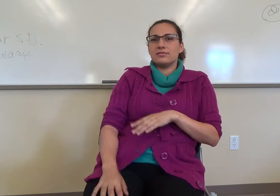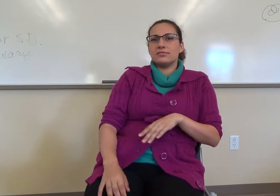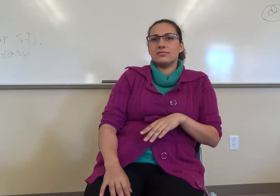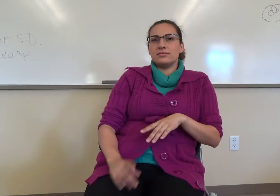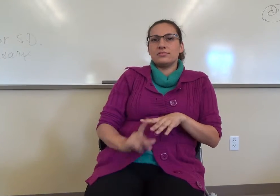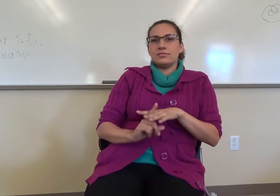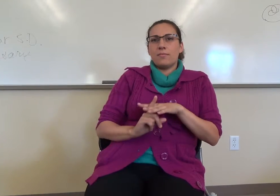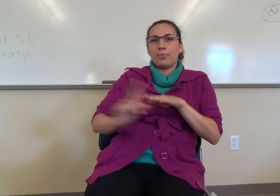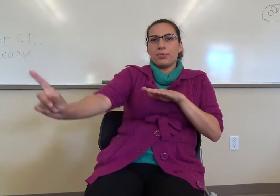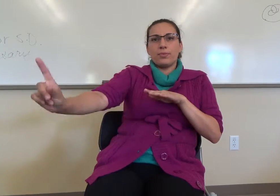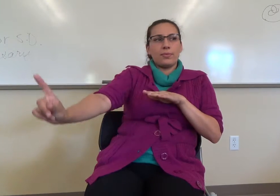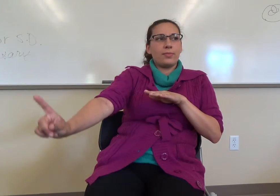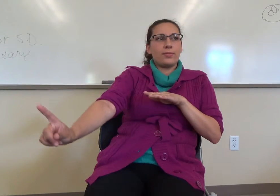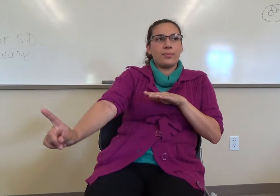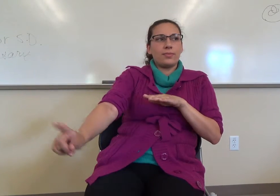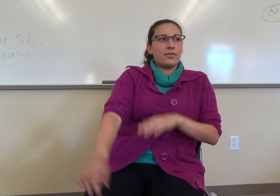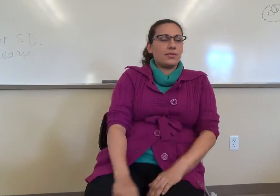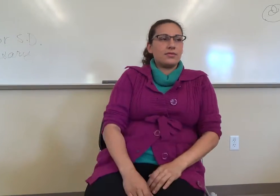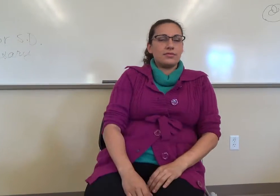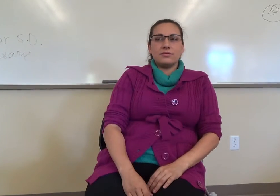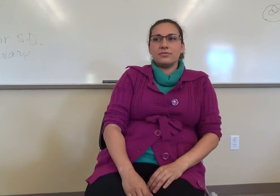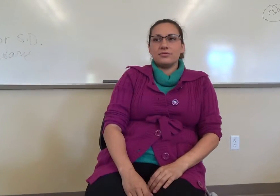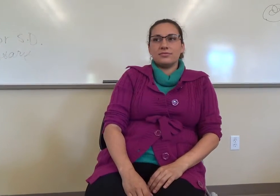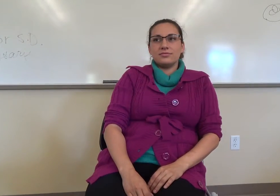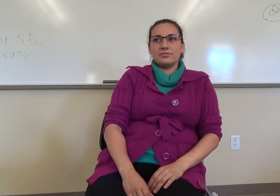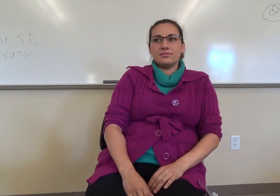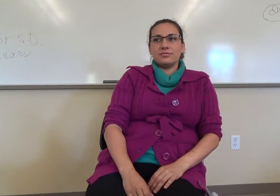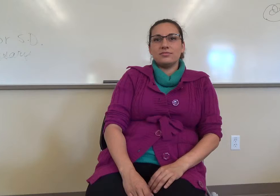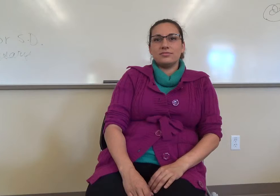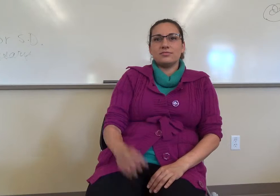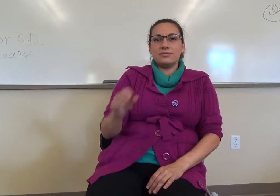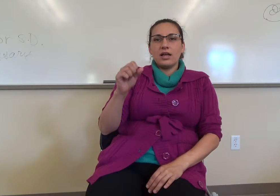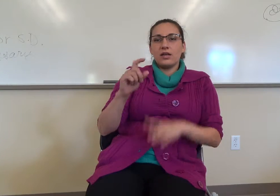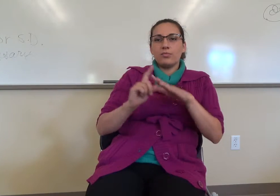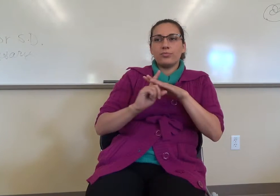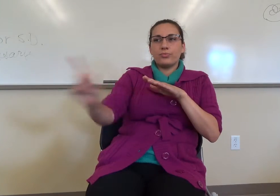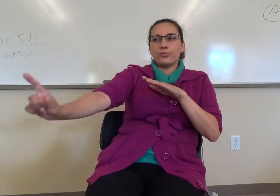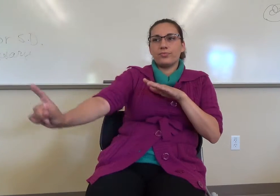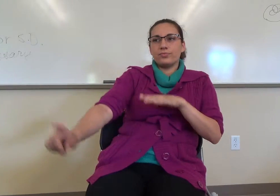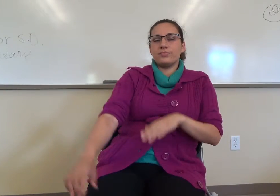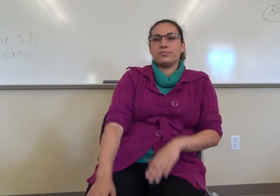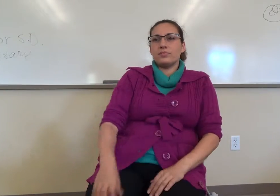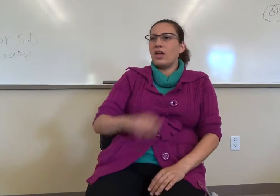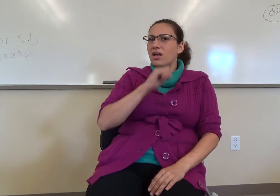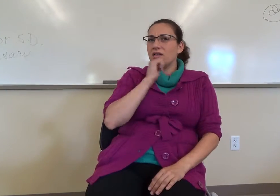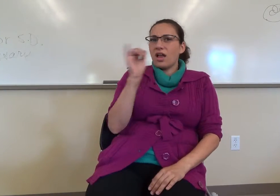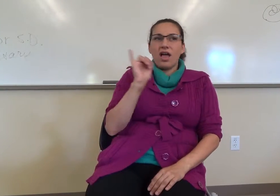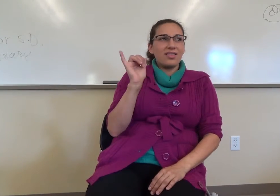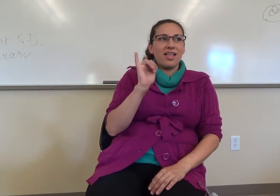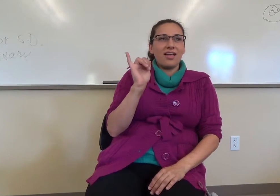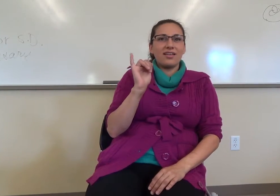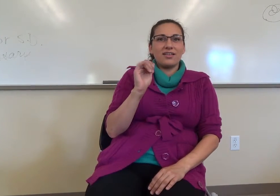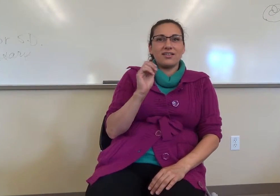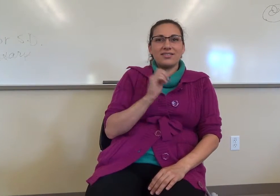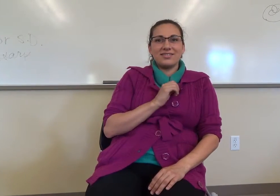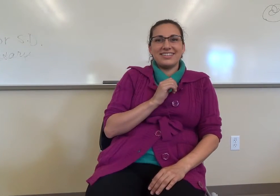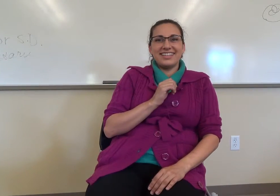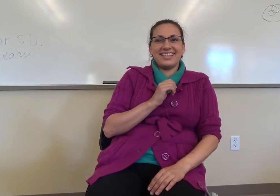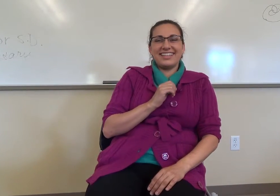what do you do? Yeah, you run away. Not flee like cat fleas.